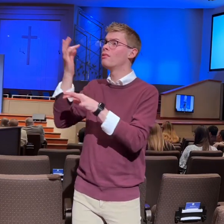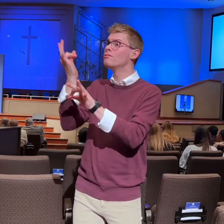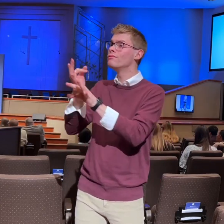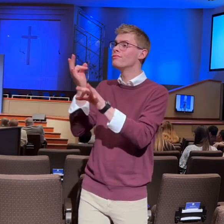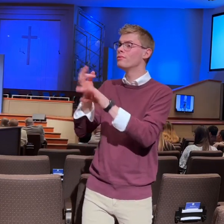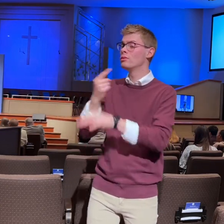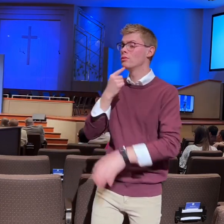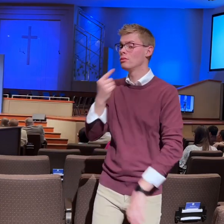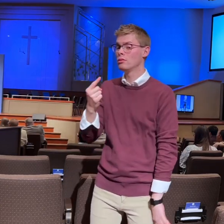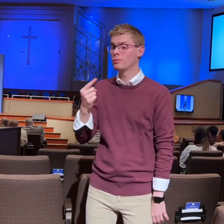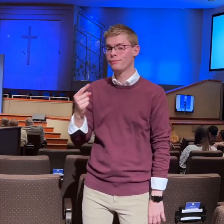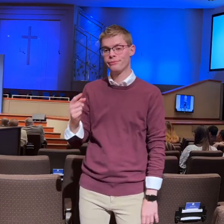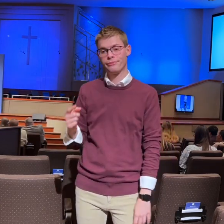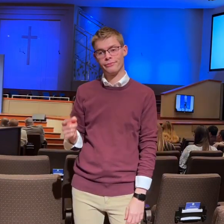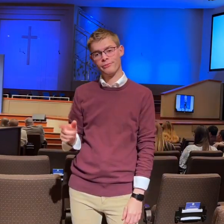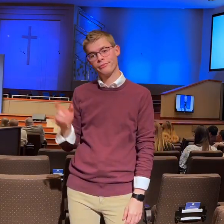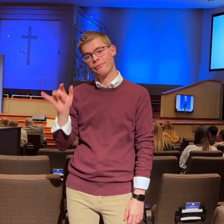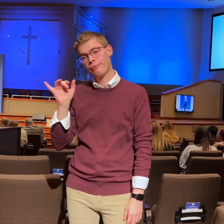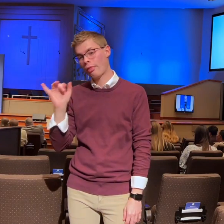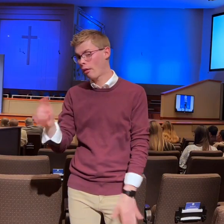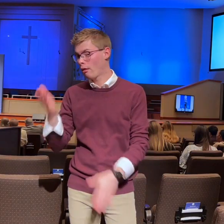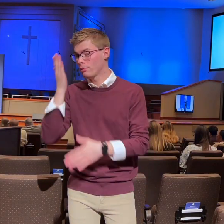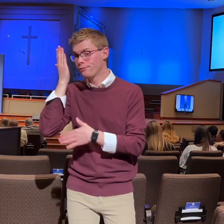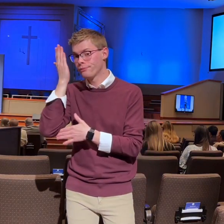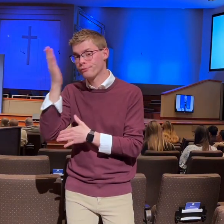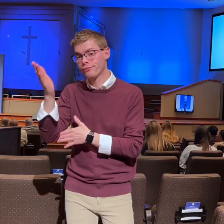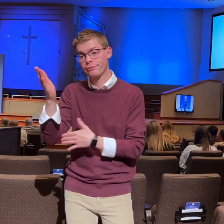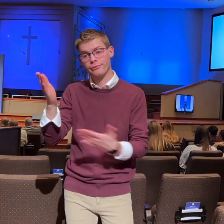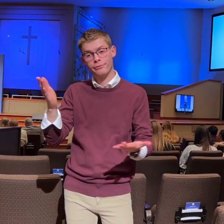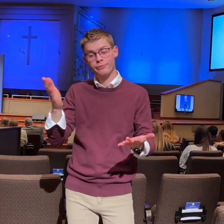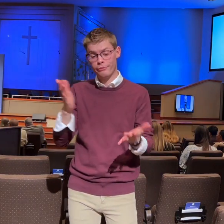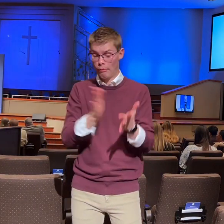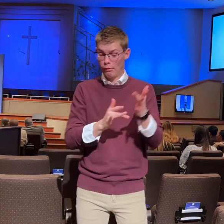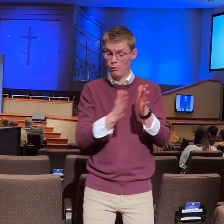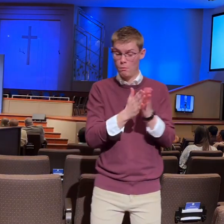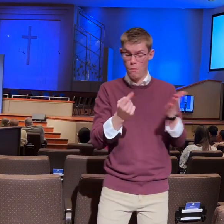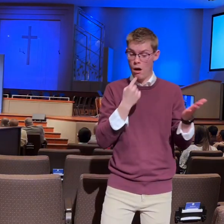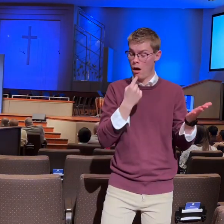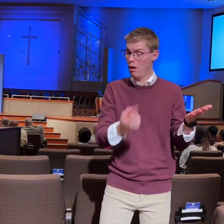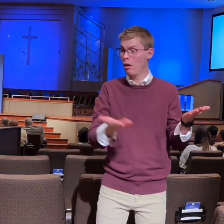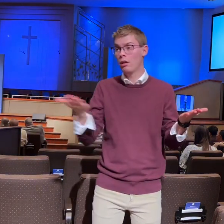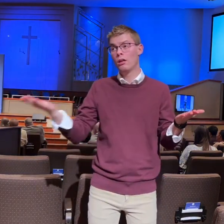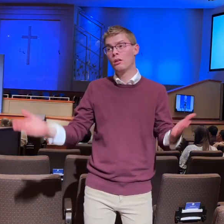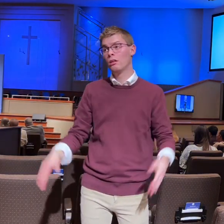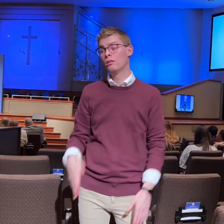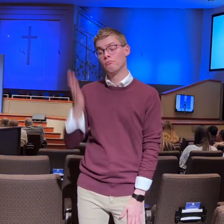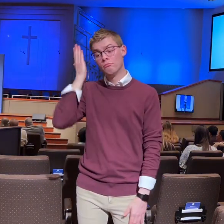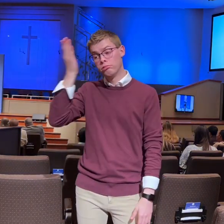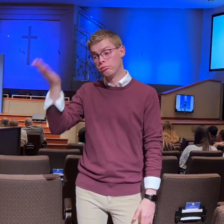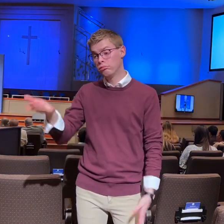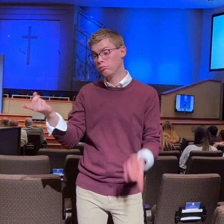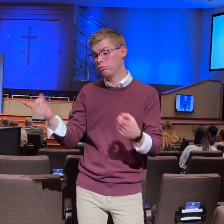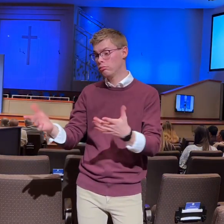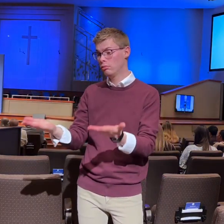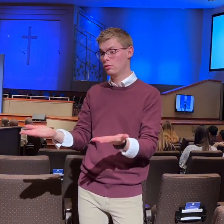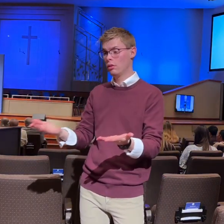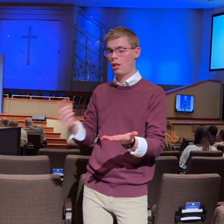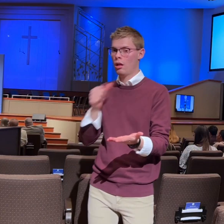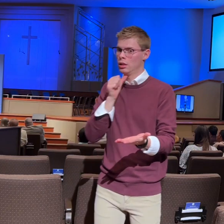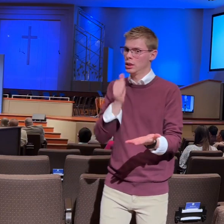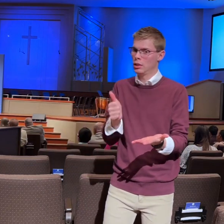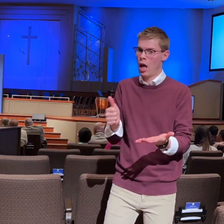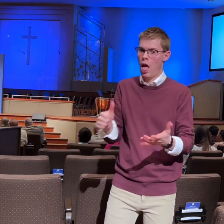is God's word said that would happen. It shouldn't shake us like, oh, what's happening? And it's not that we should rejoice in it,